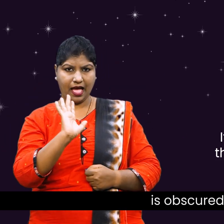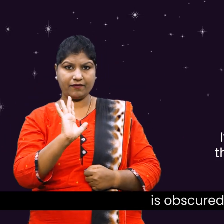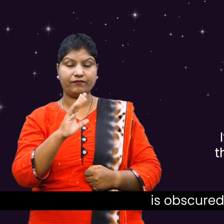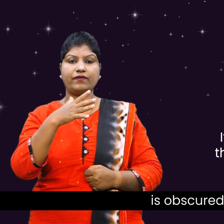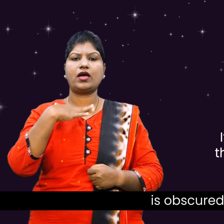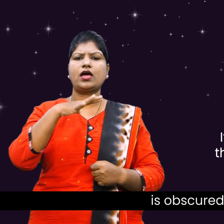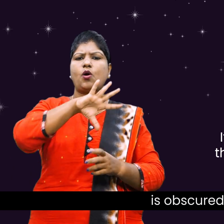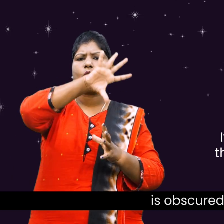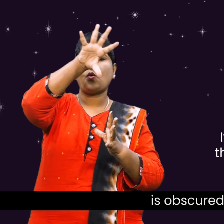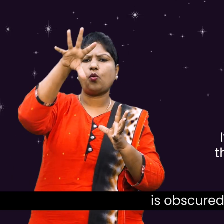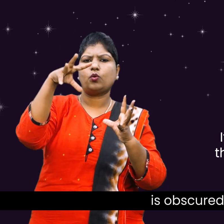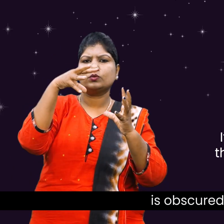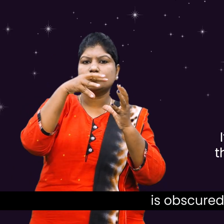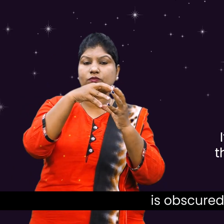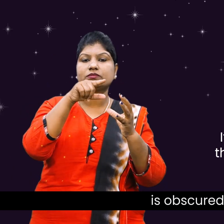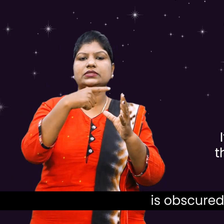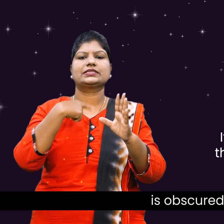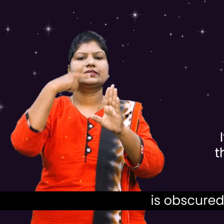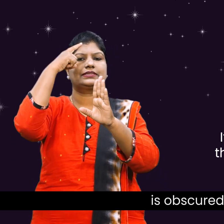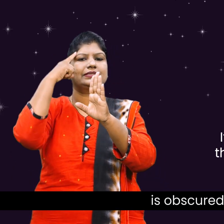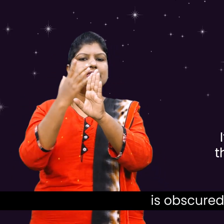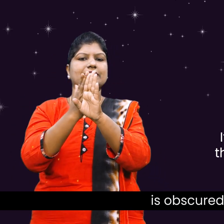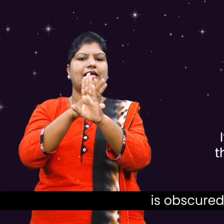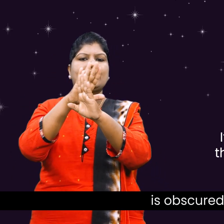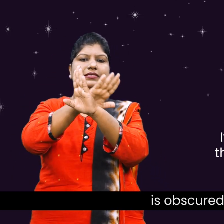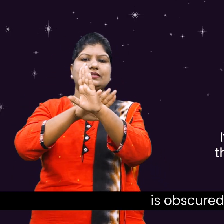by the Earth's shadow.